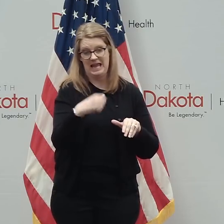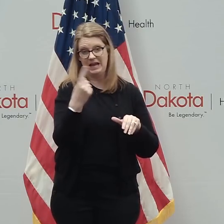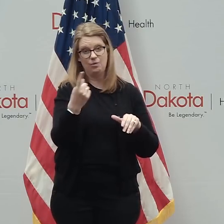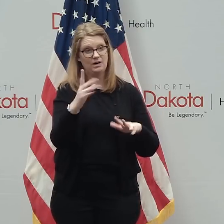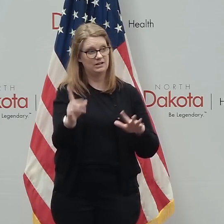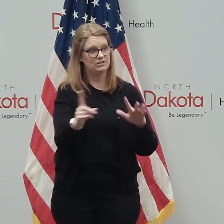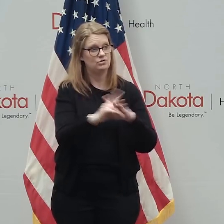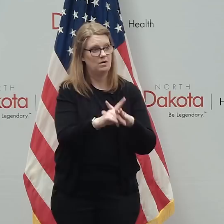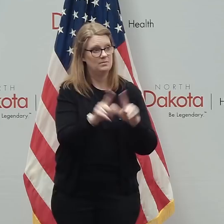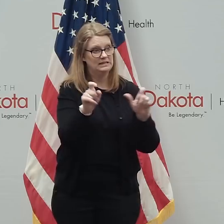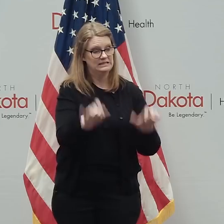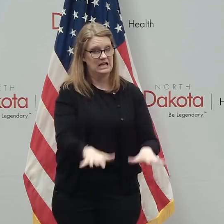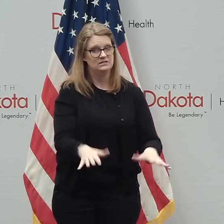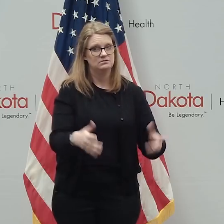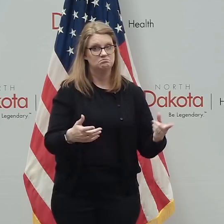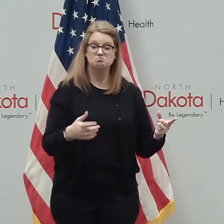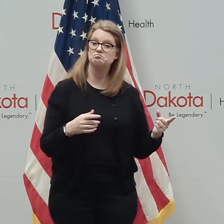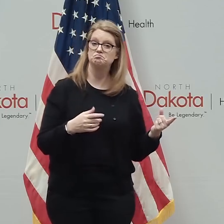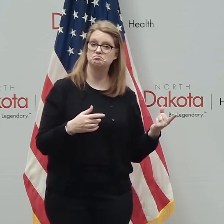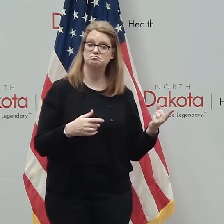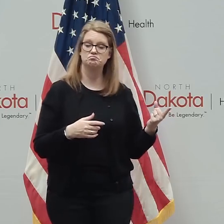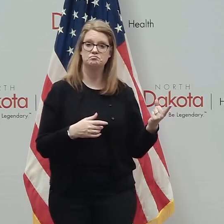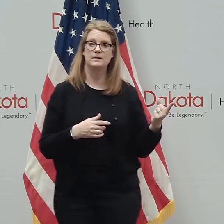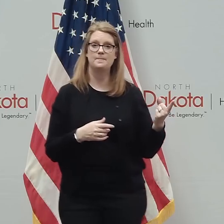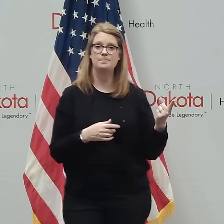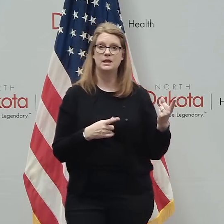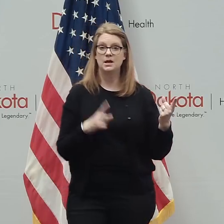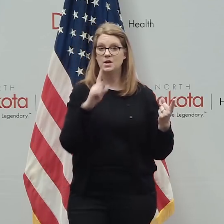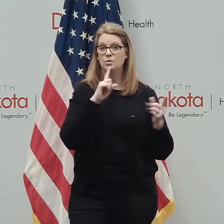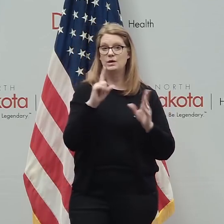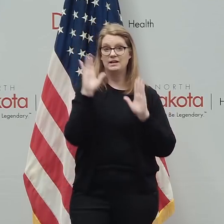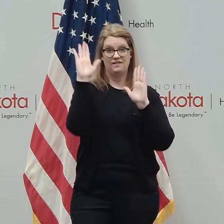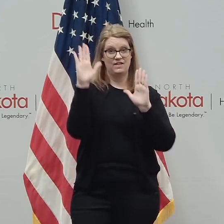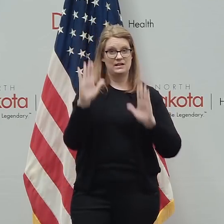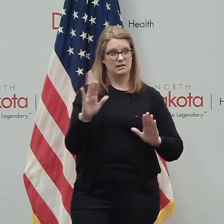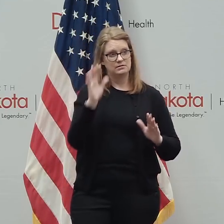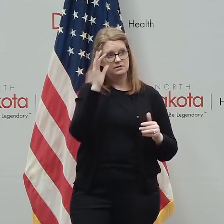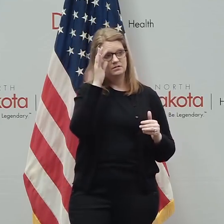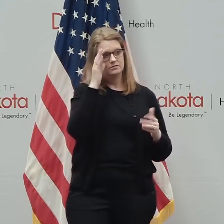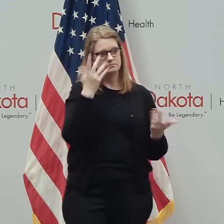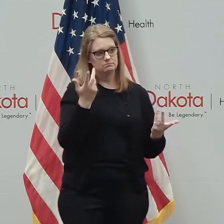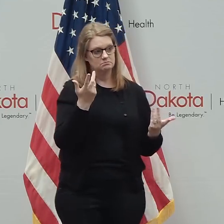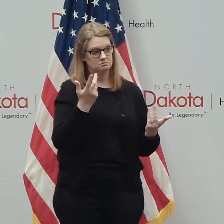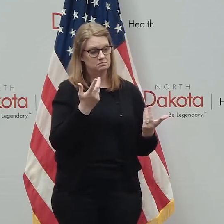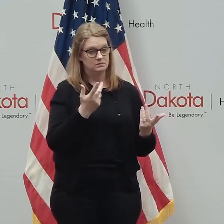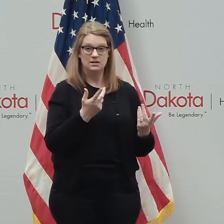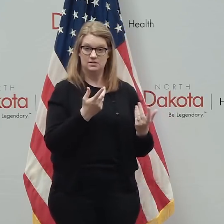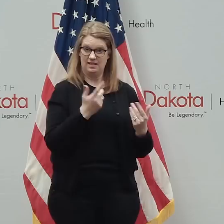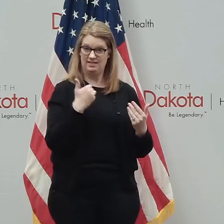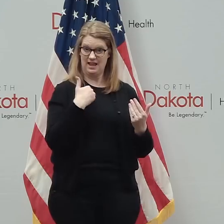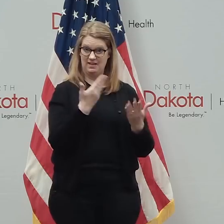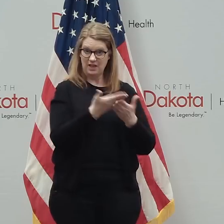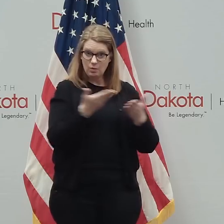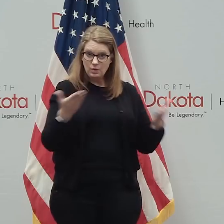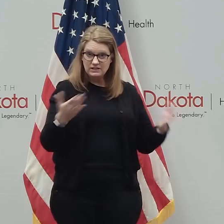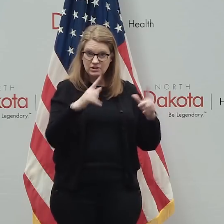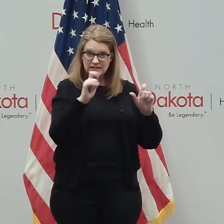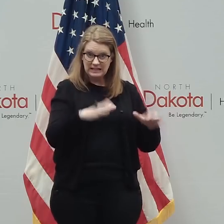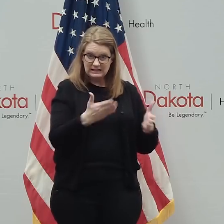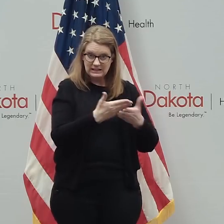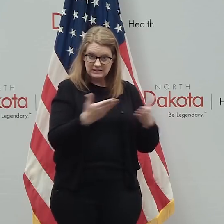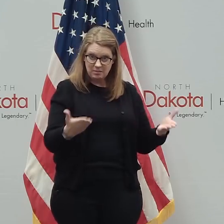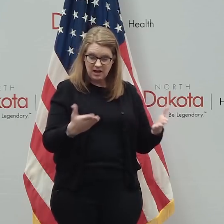they're symptomatic or not? Yeah, well, this is fantastic if they've got that kind of resource testing